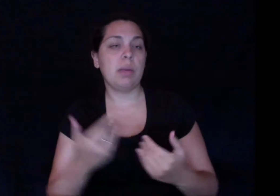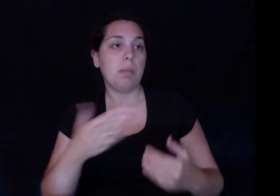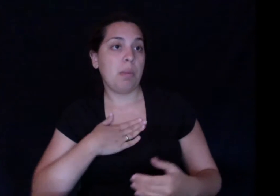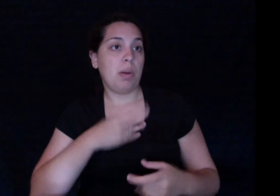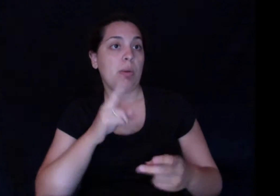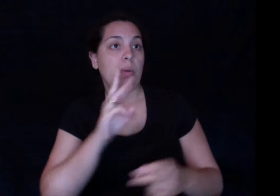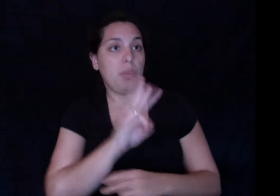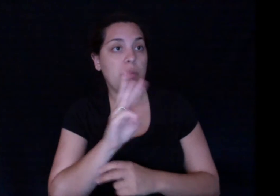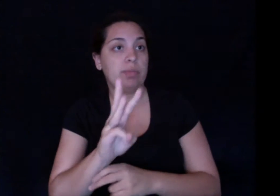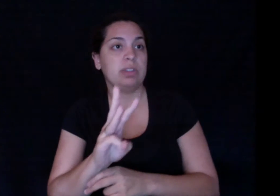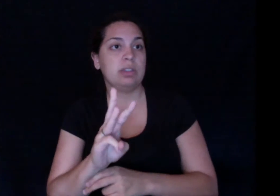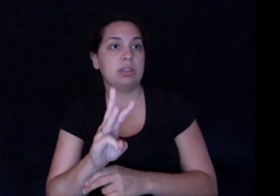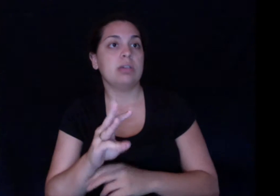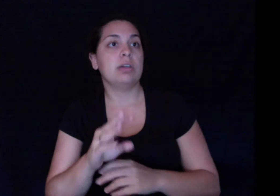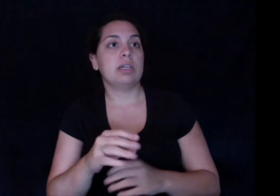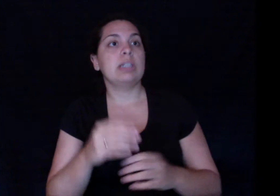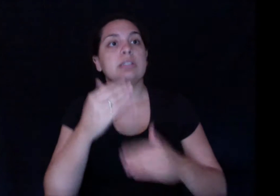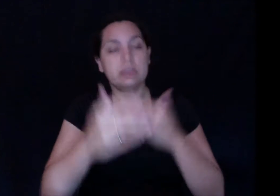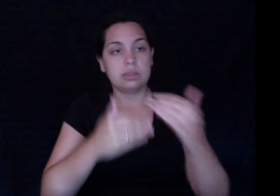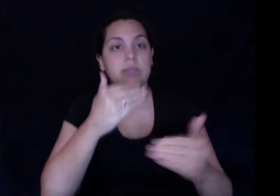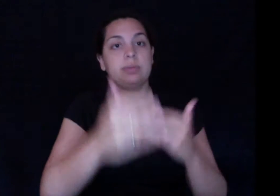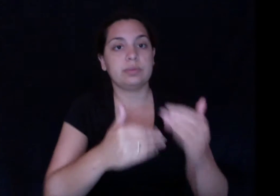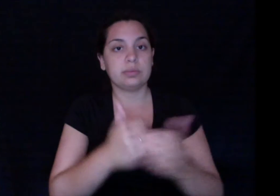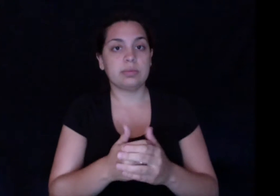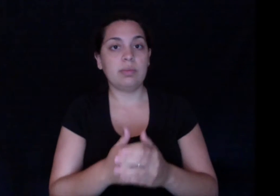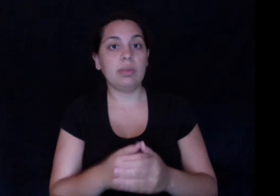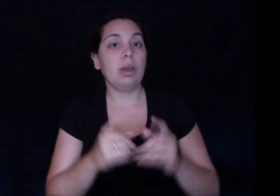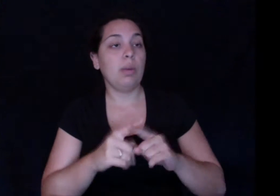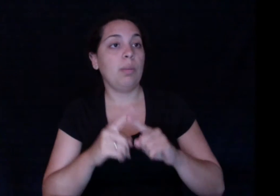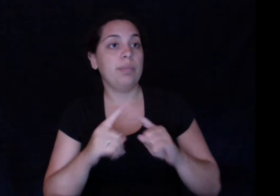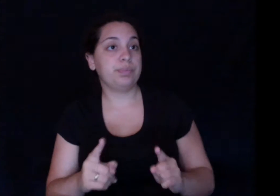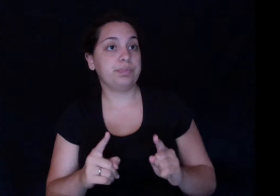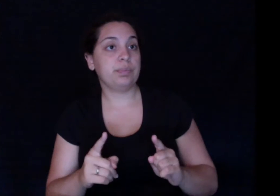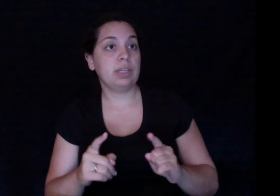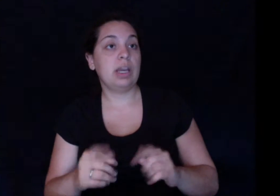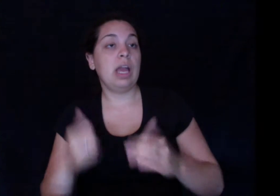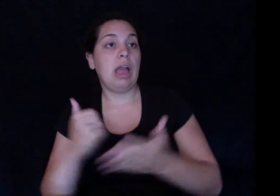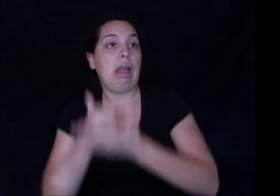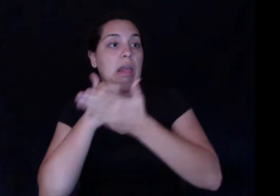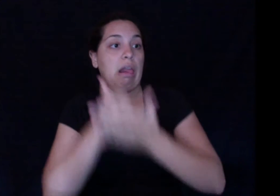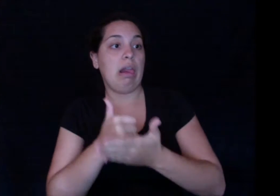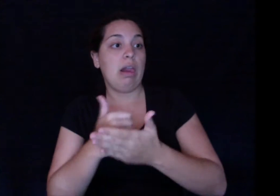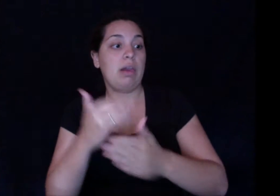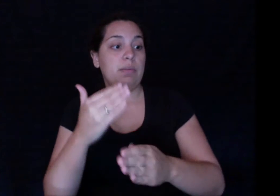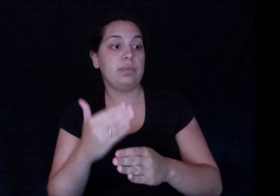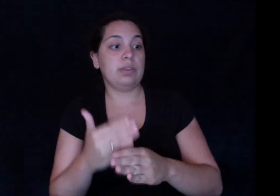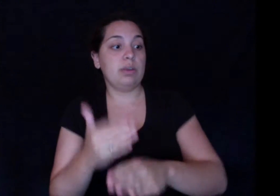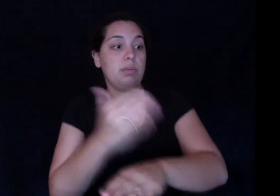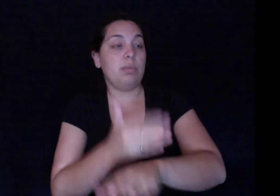to Reddit, and eventually it got picked up by Eric Martin. So he put it